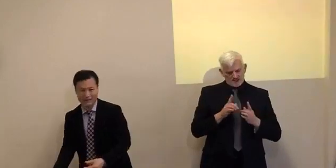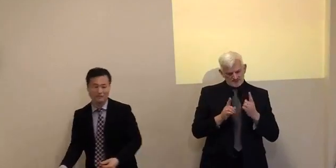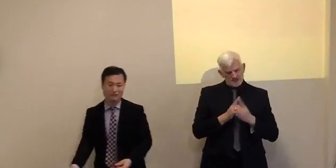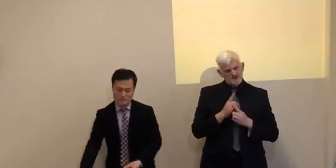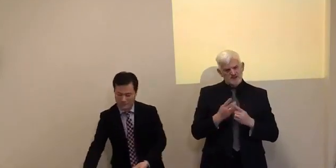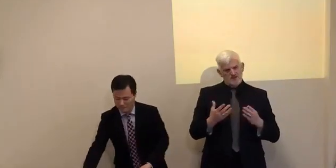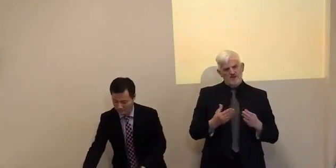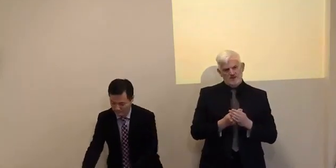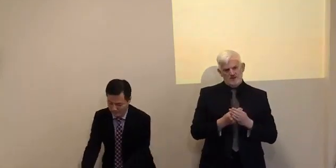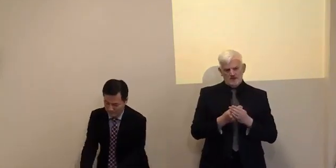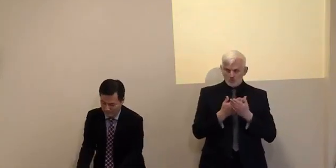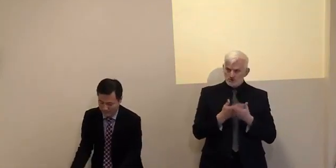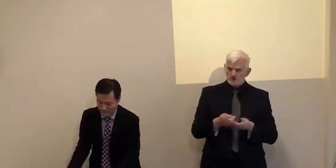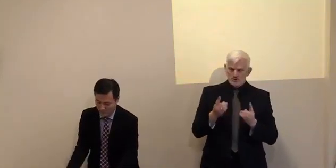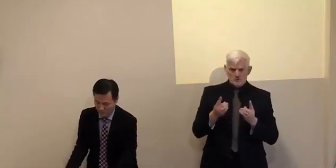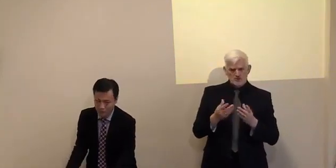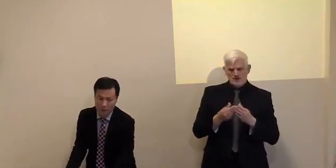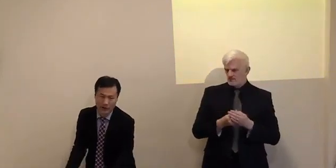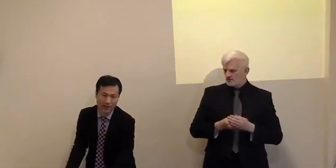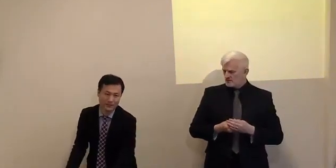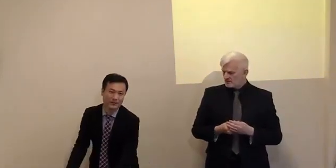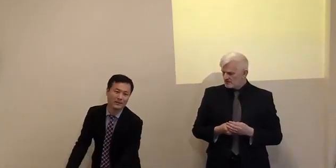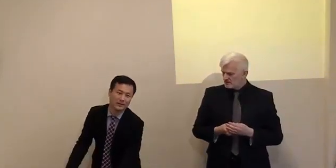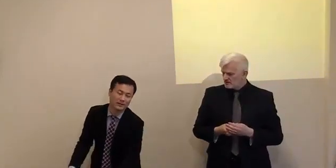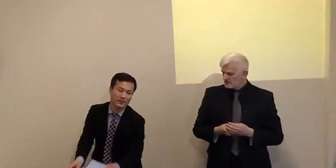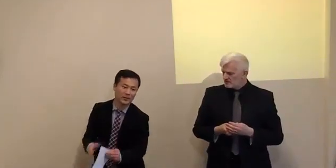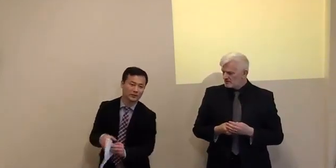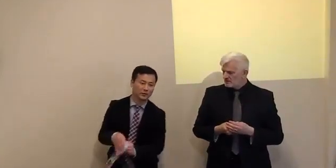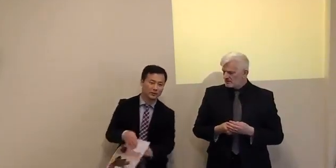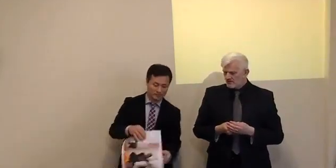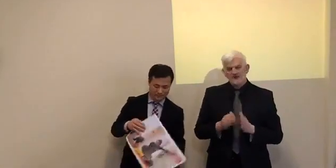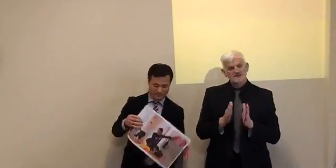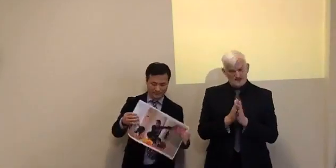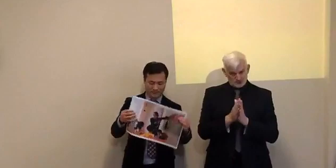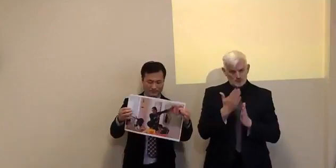And we also had Sunday school.